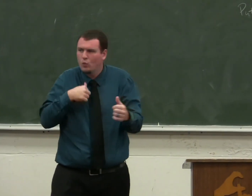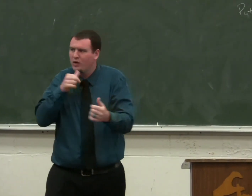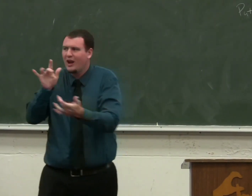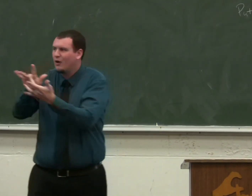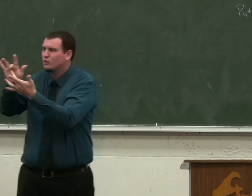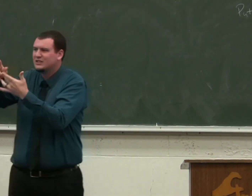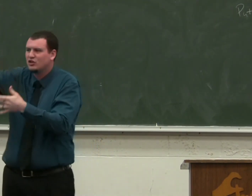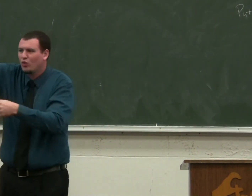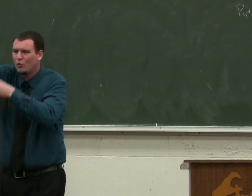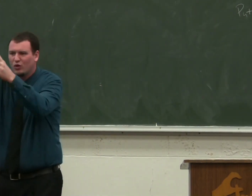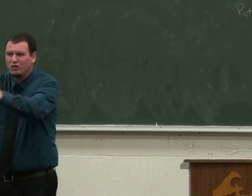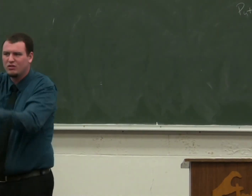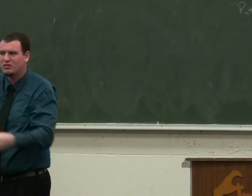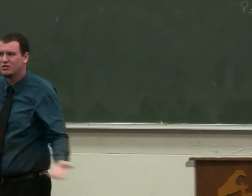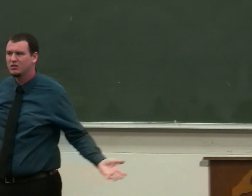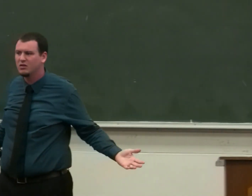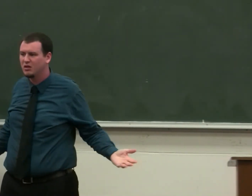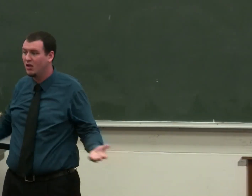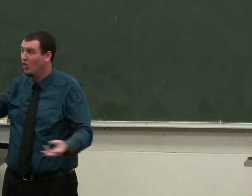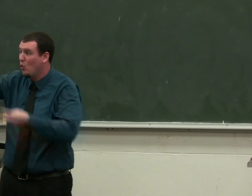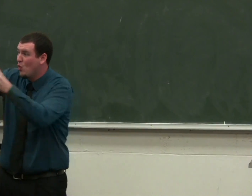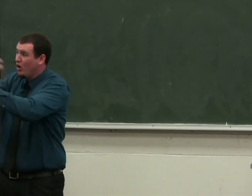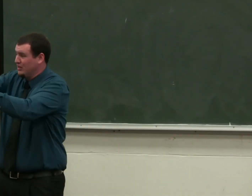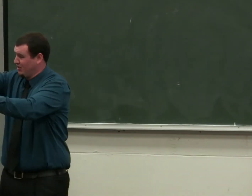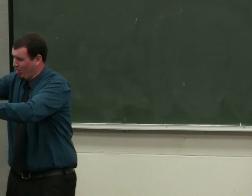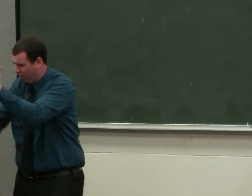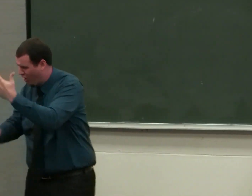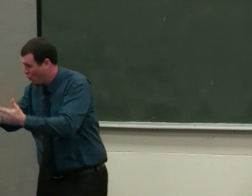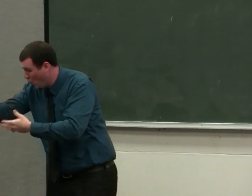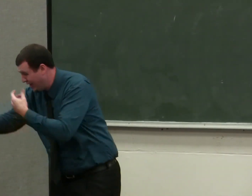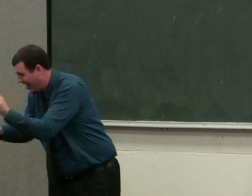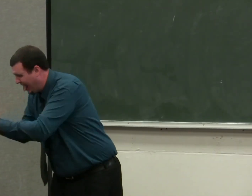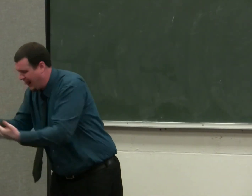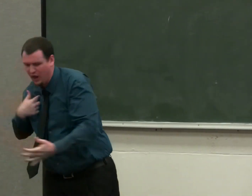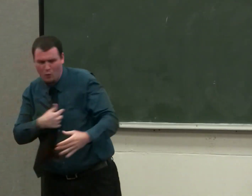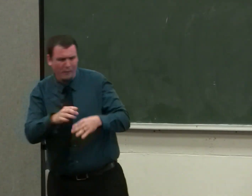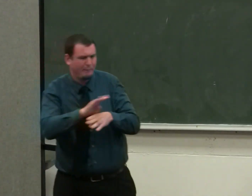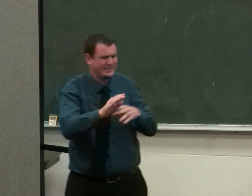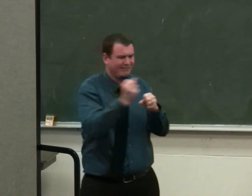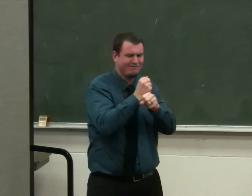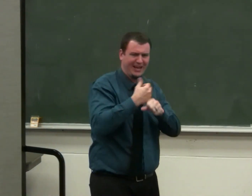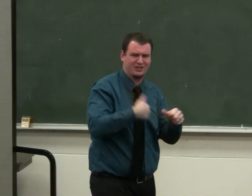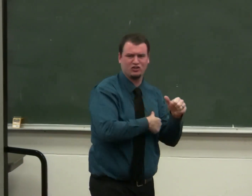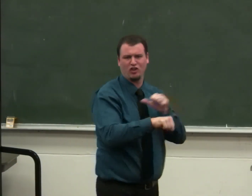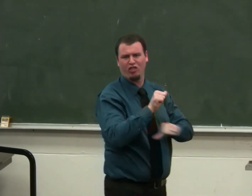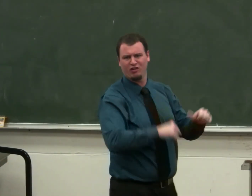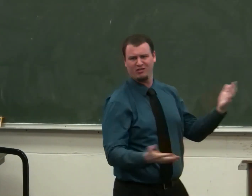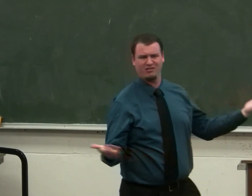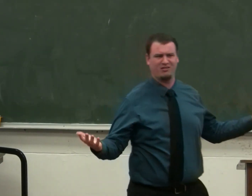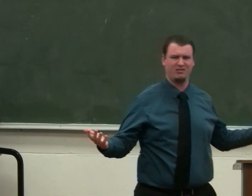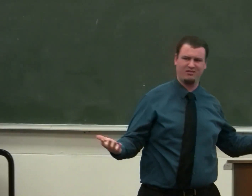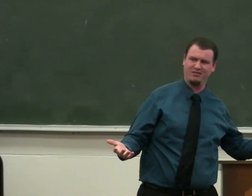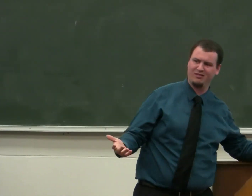fighting each other, not reaching the world. The world is lost and going to hell, and we're busy fighting each other.